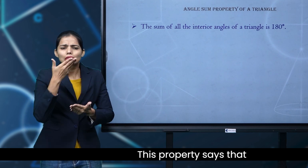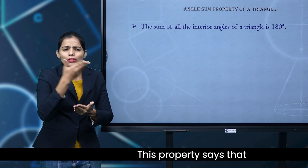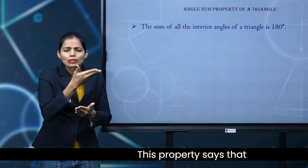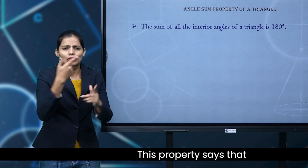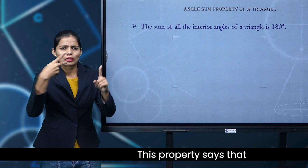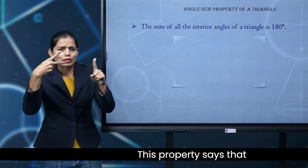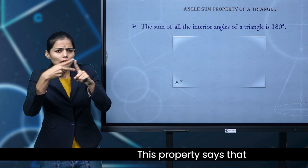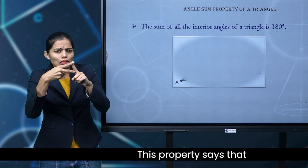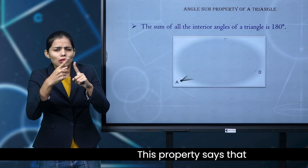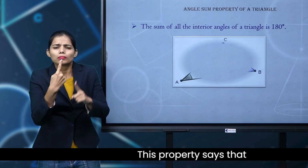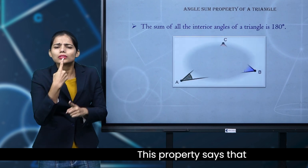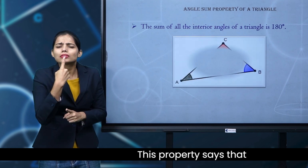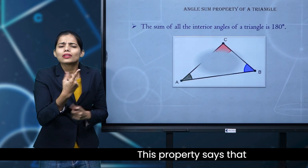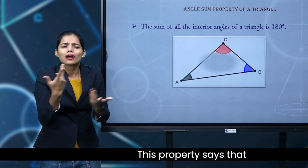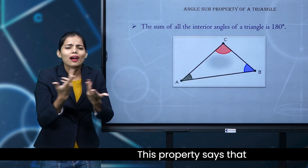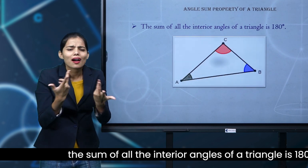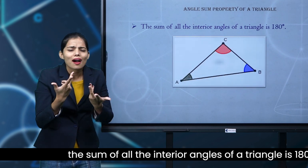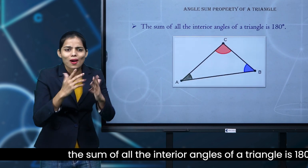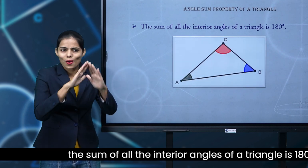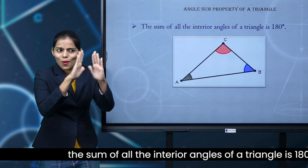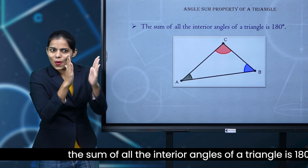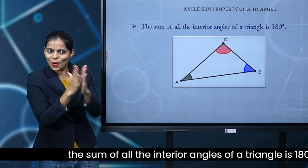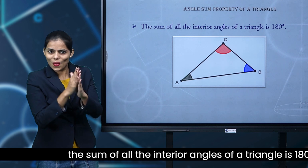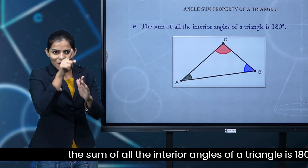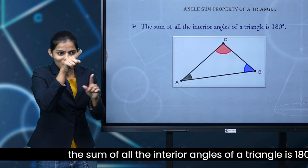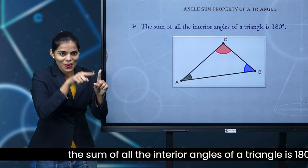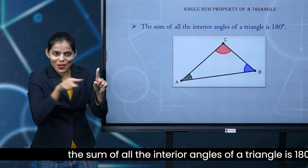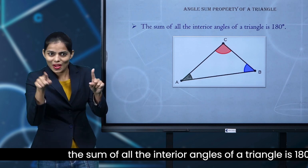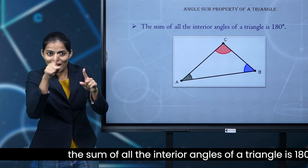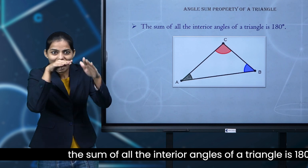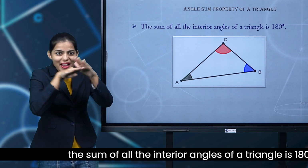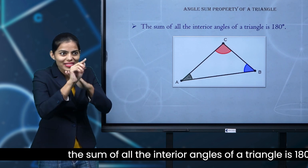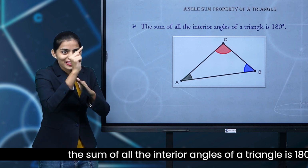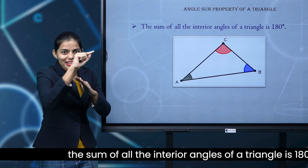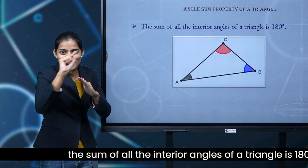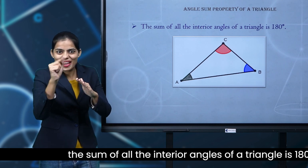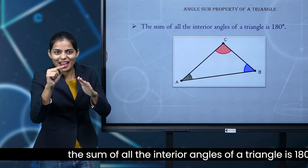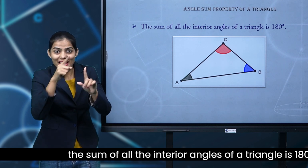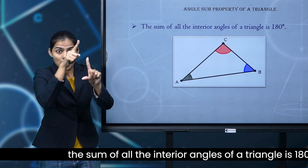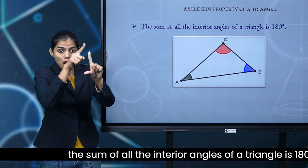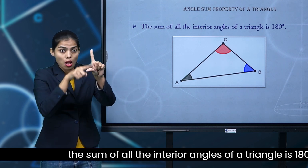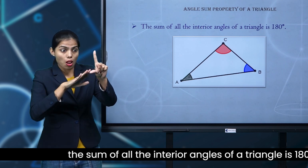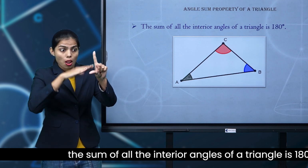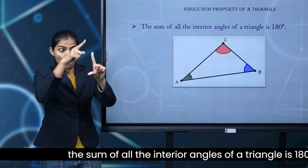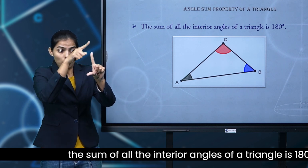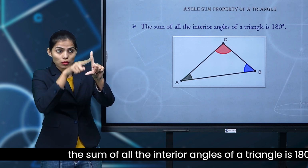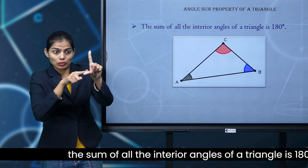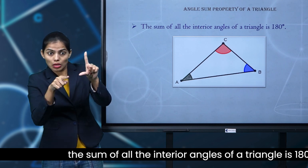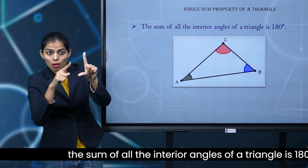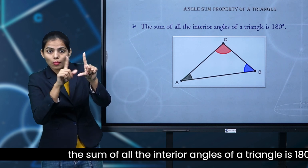This property says that the sum of all the interior angles of a triangle is 180